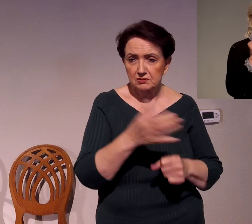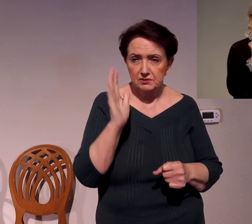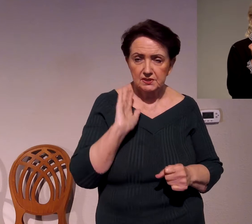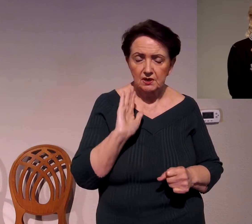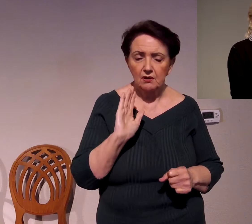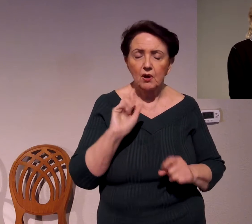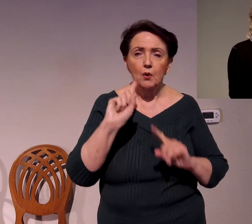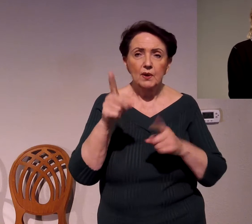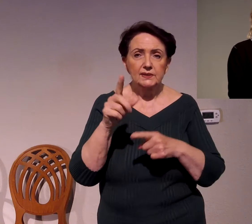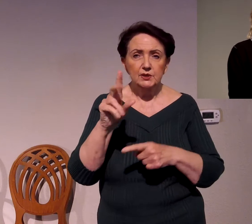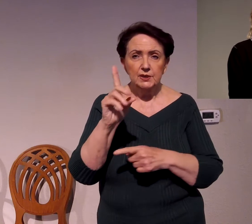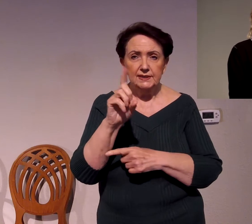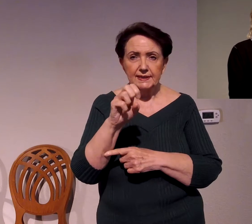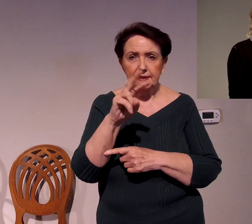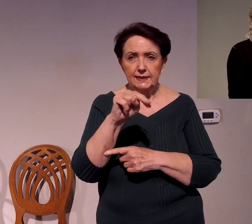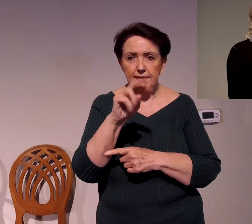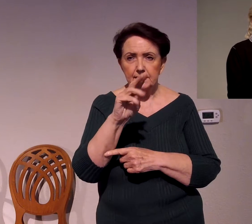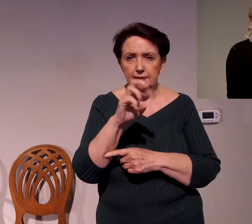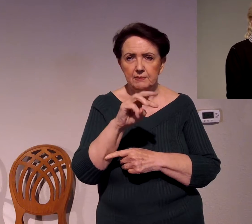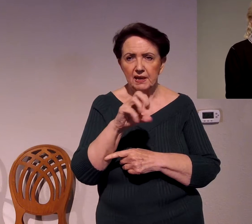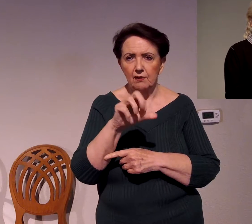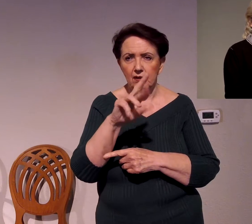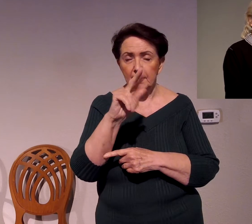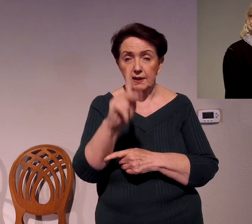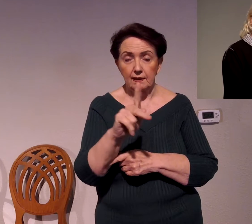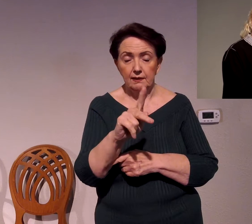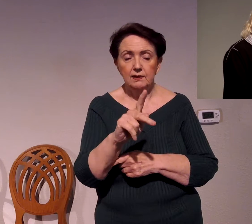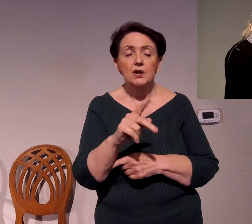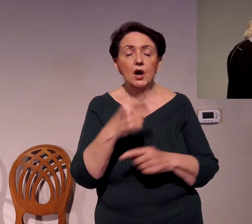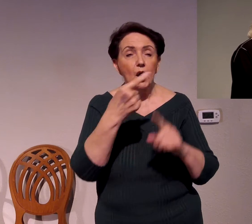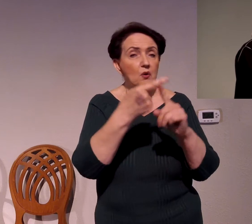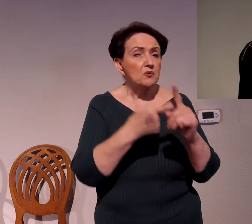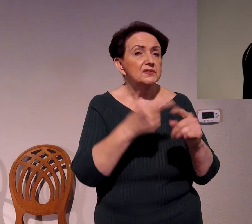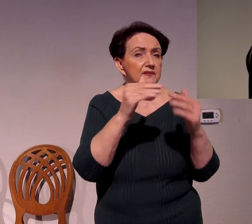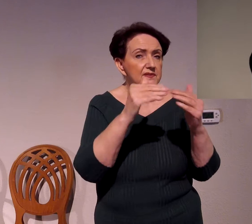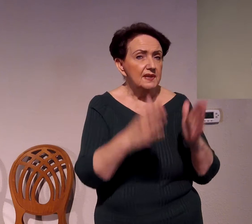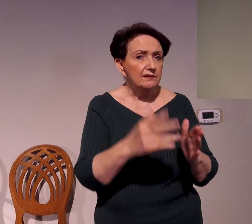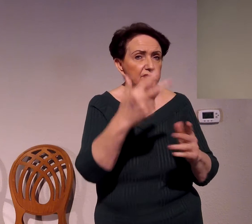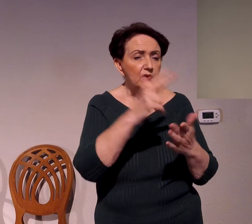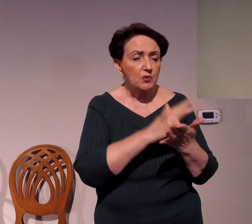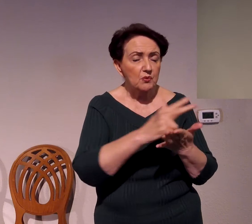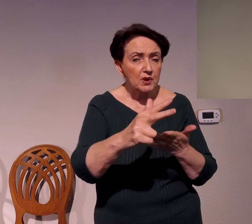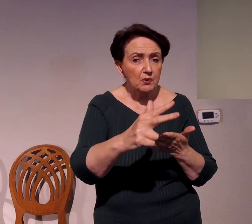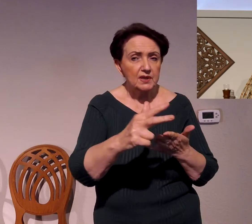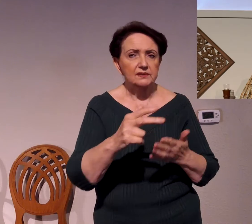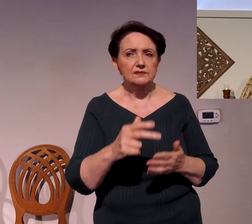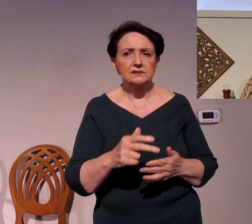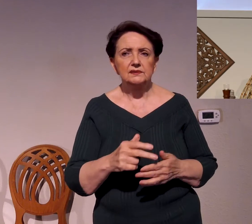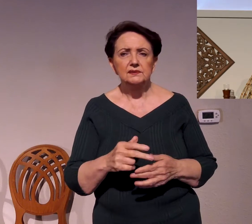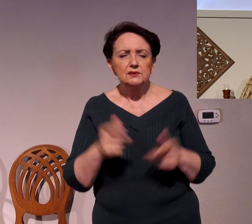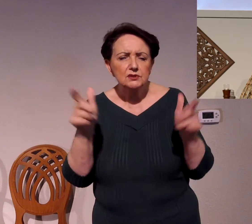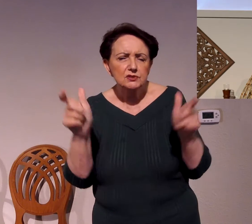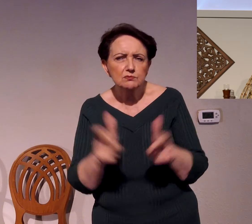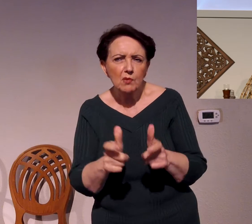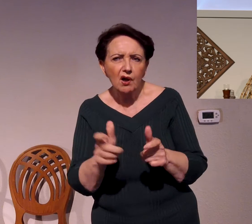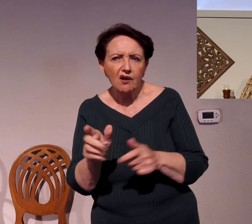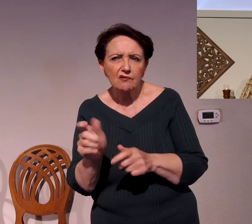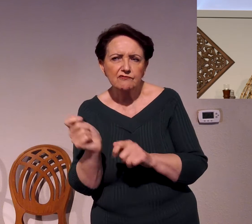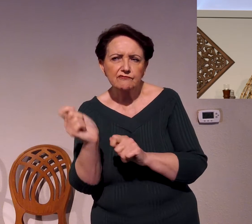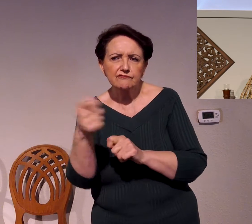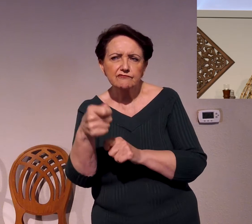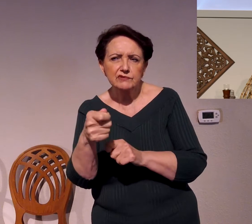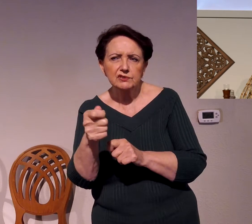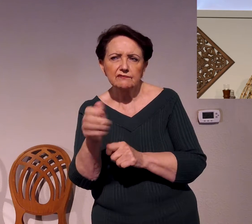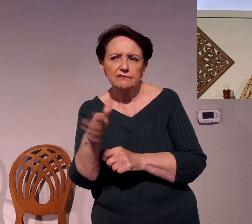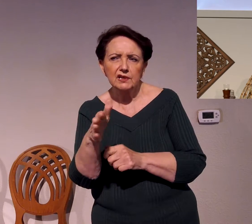and I had rented this little house for 3 weeks, this little tiny house in a little tiny fishing village, where I was going to sit on the little